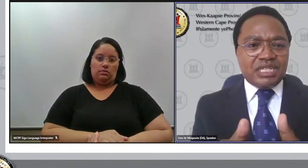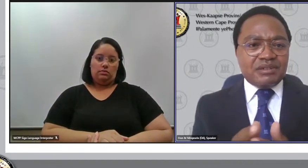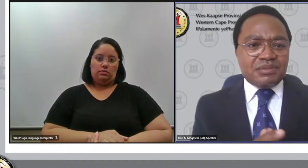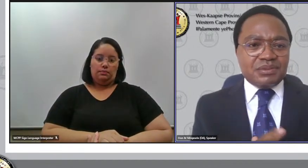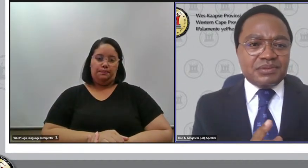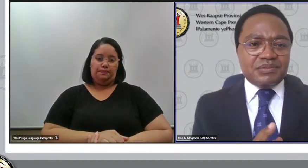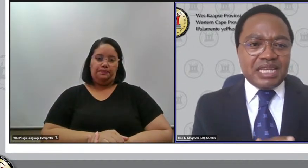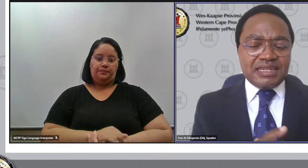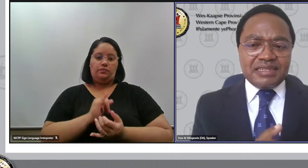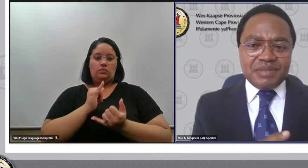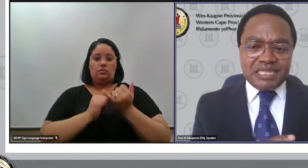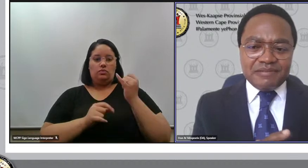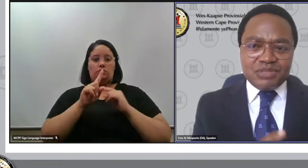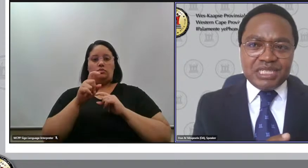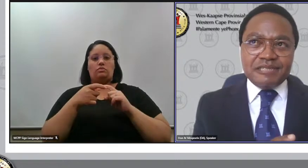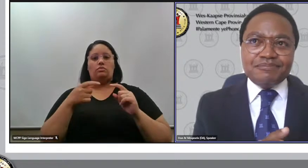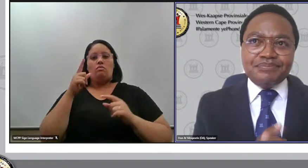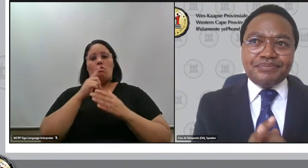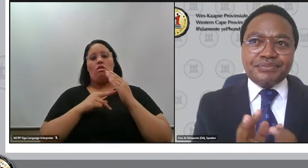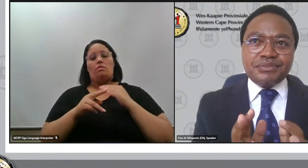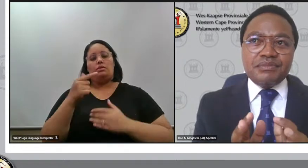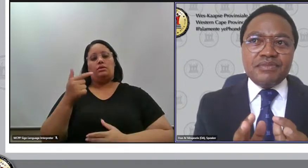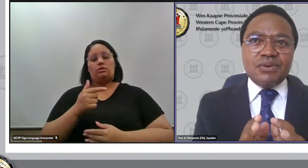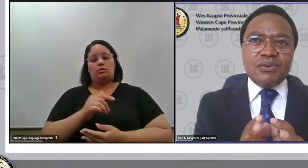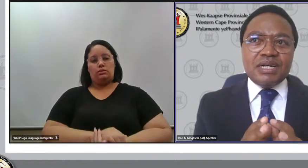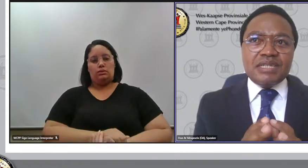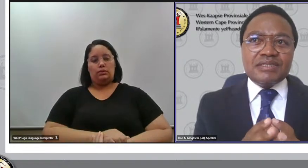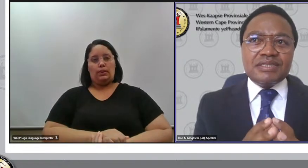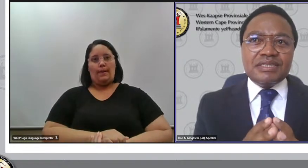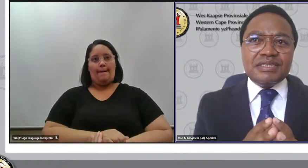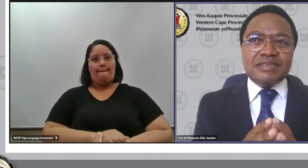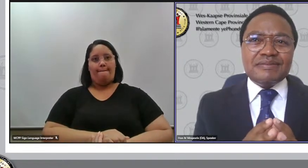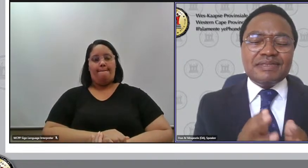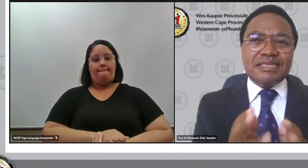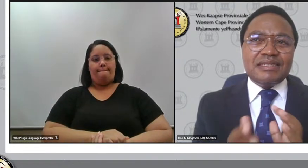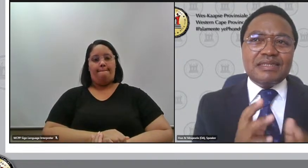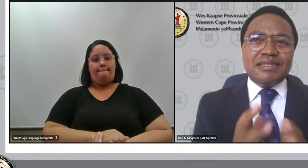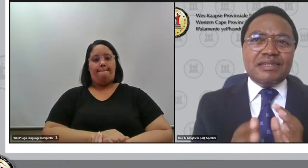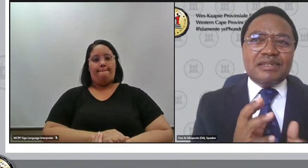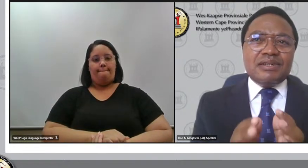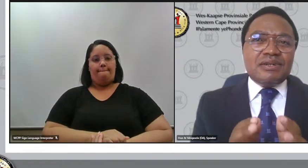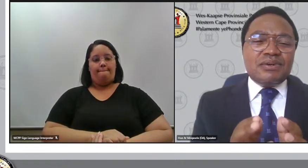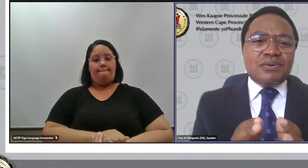from Honorable Lekke, Madam Chair, was